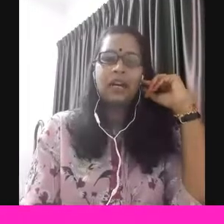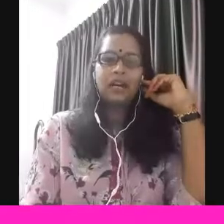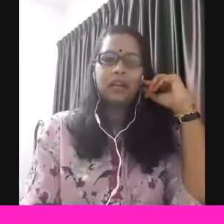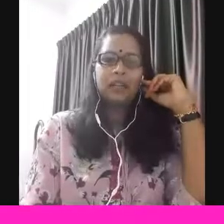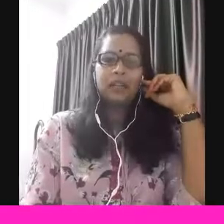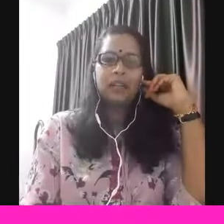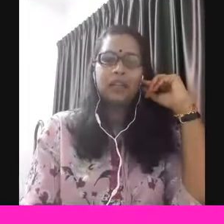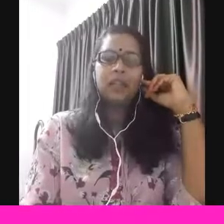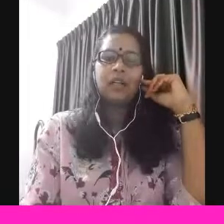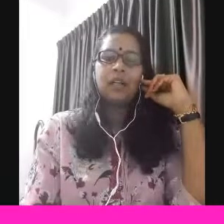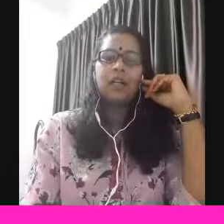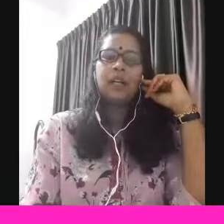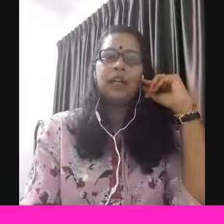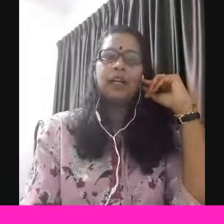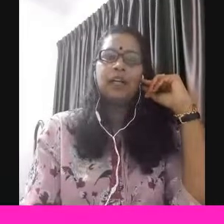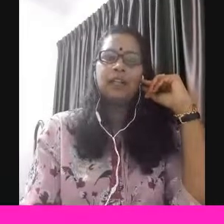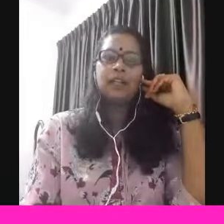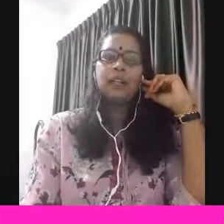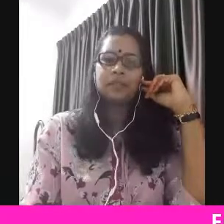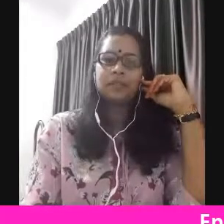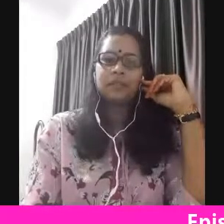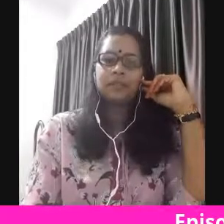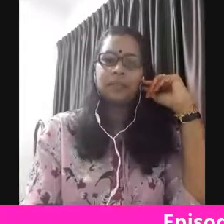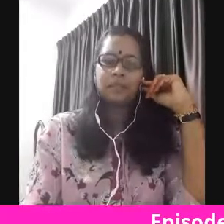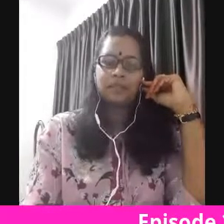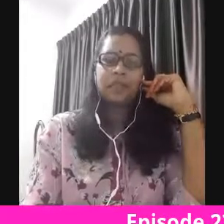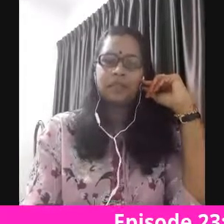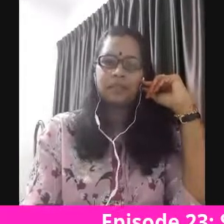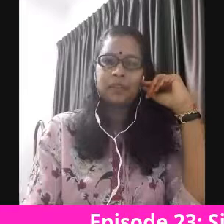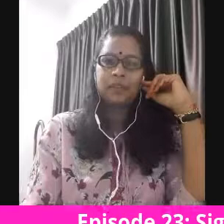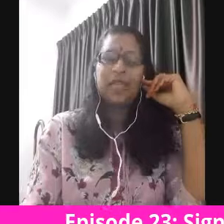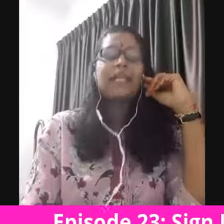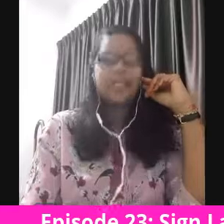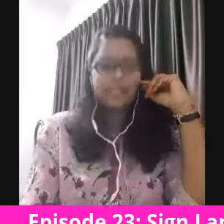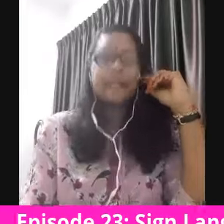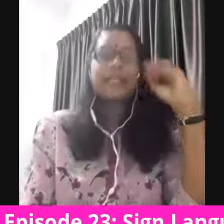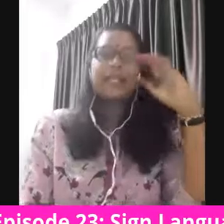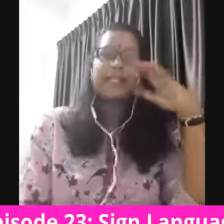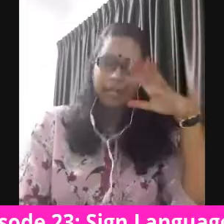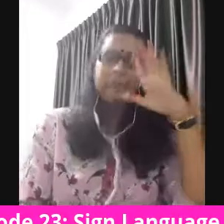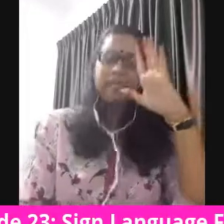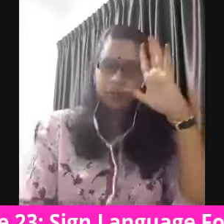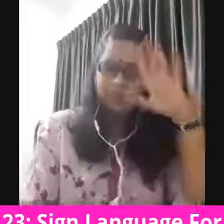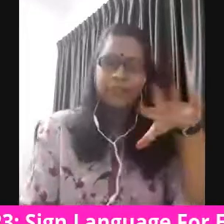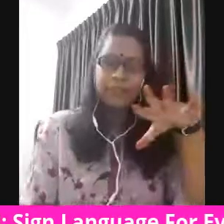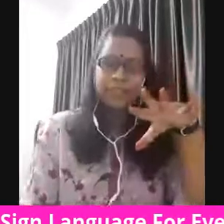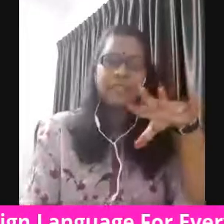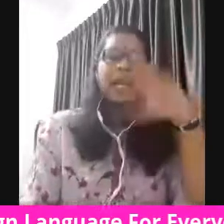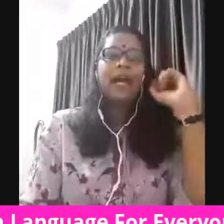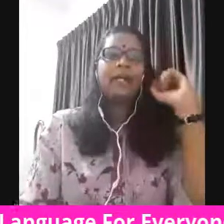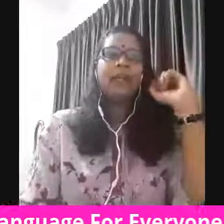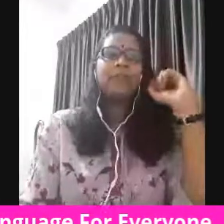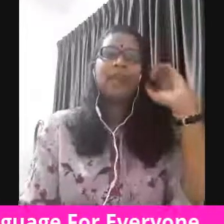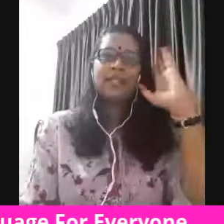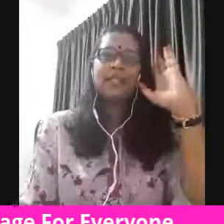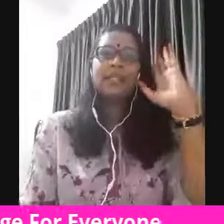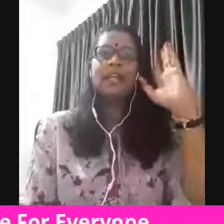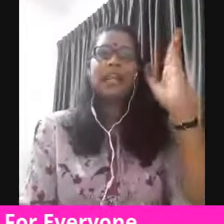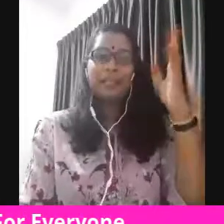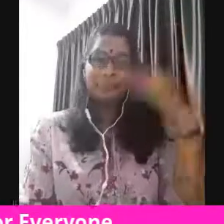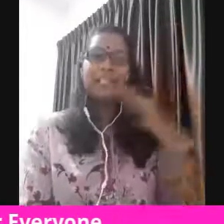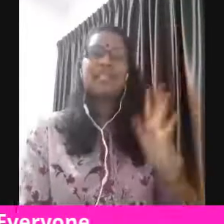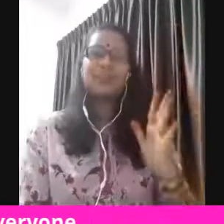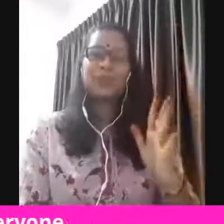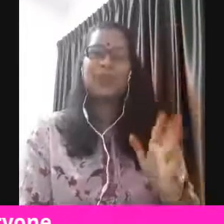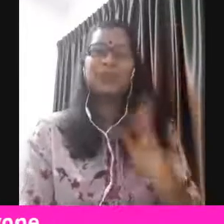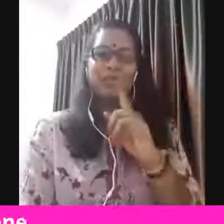Yeah, right? I think. I guess it's Uh, all different based on countries. yes, again, it's based on countries. And basically,